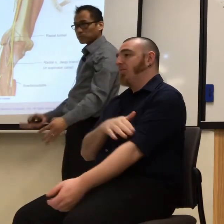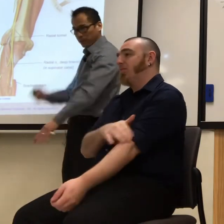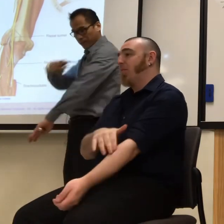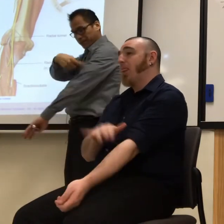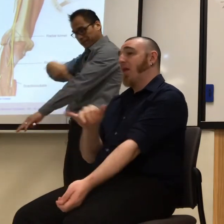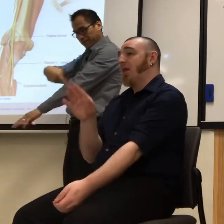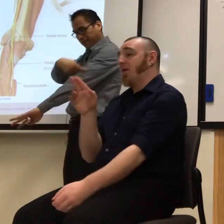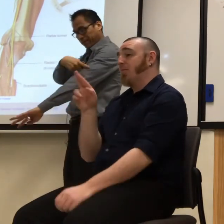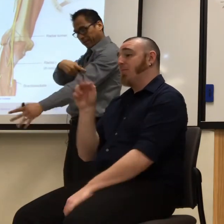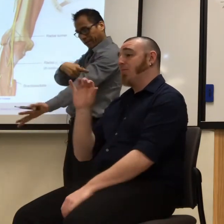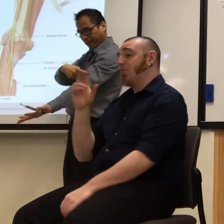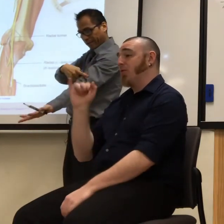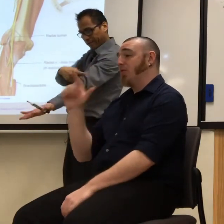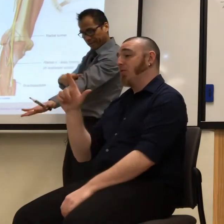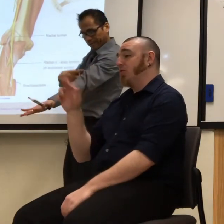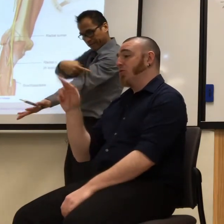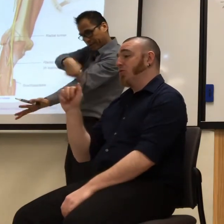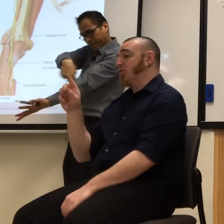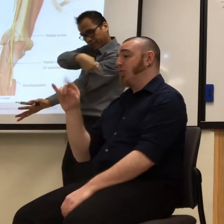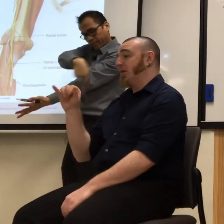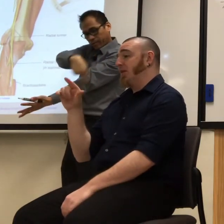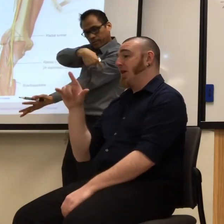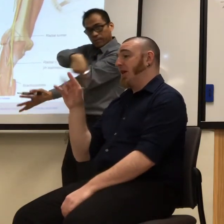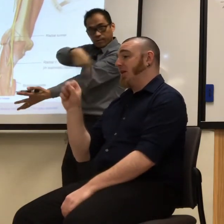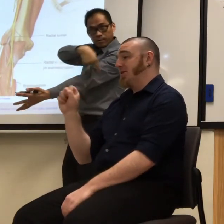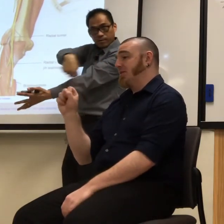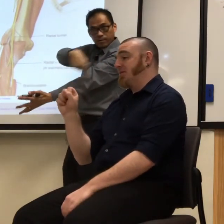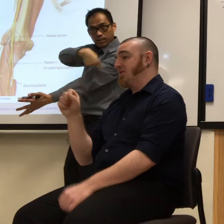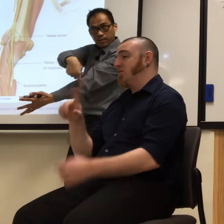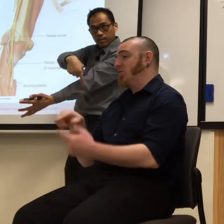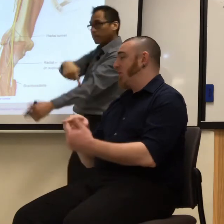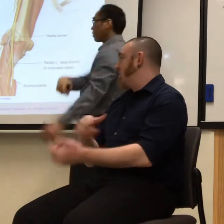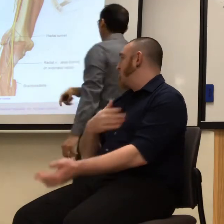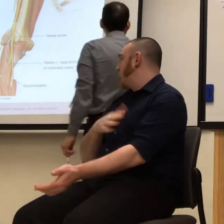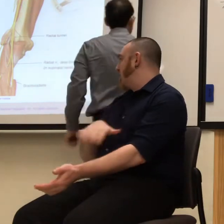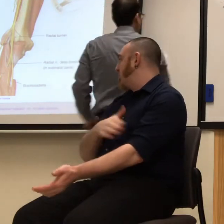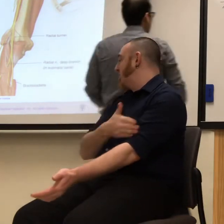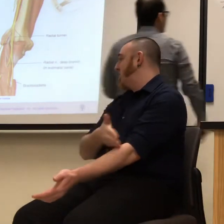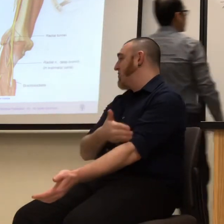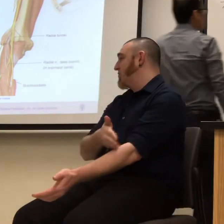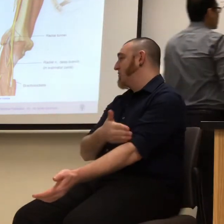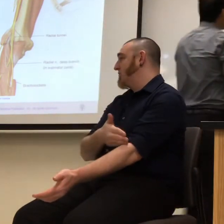those muscles when it gets around here.